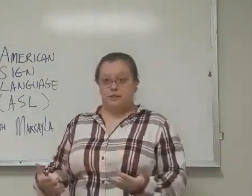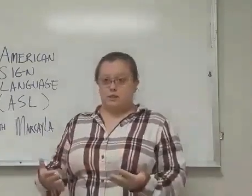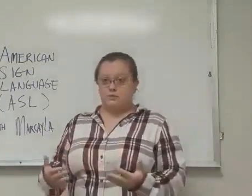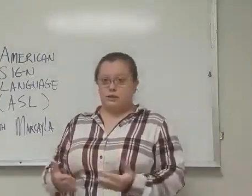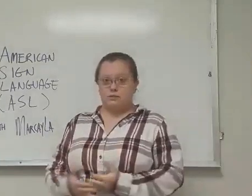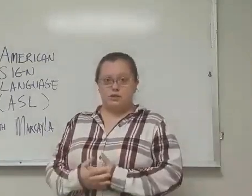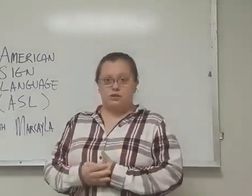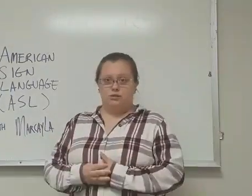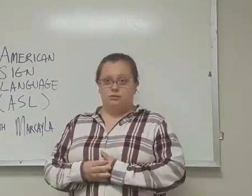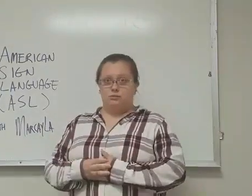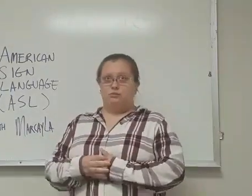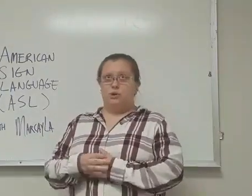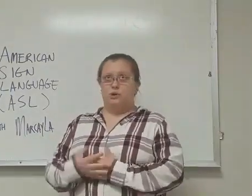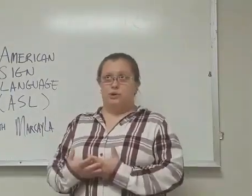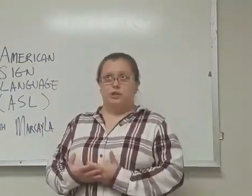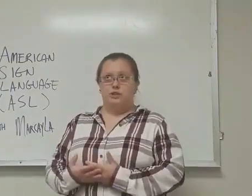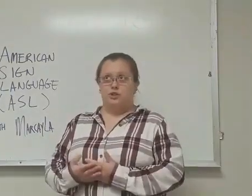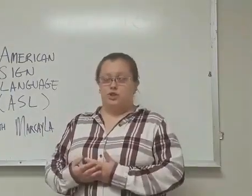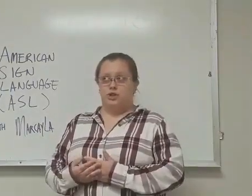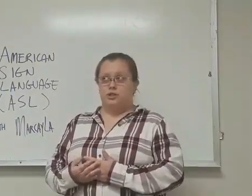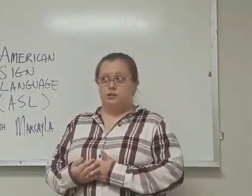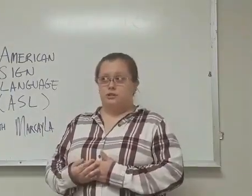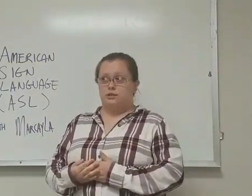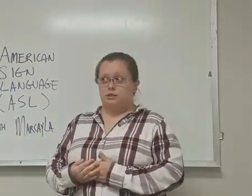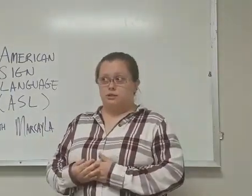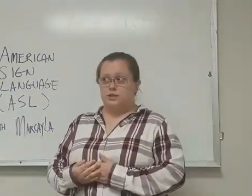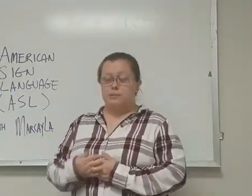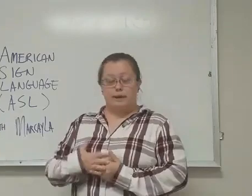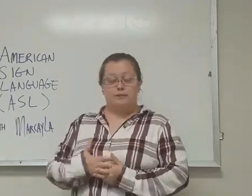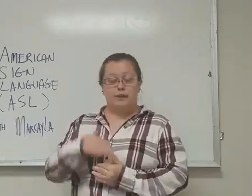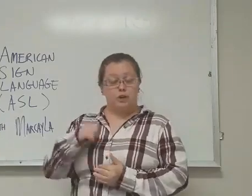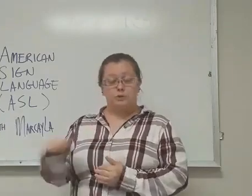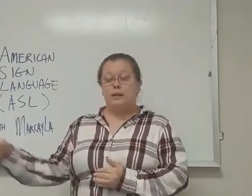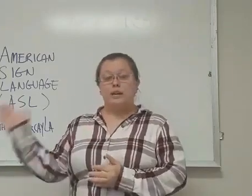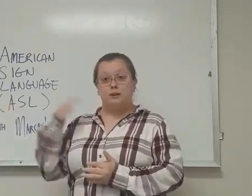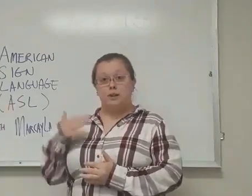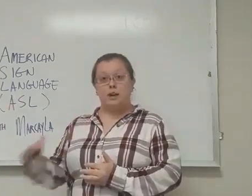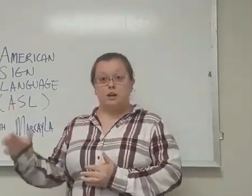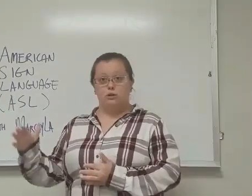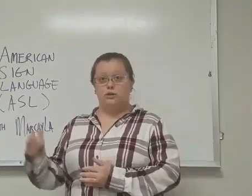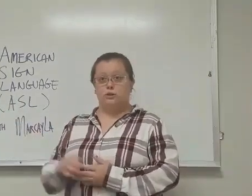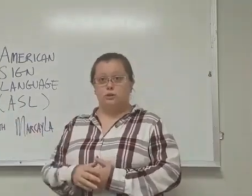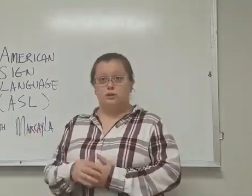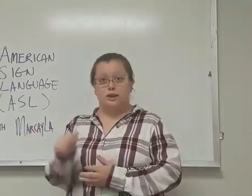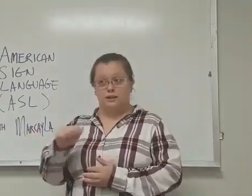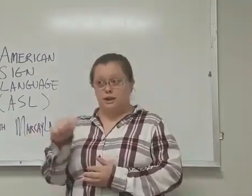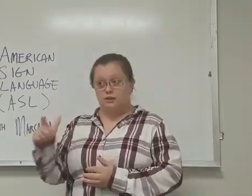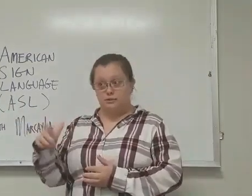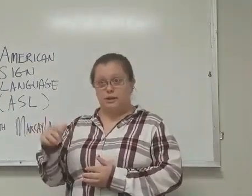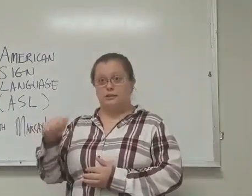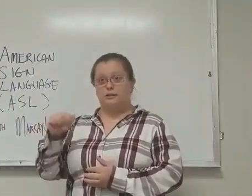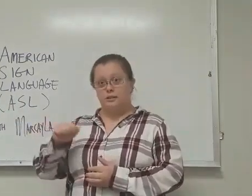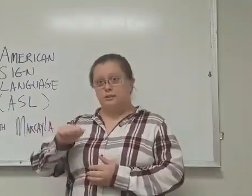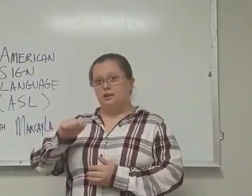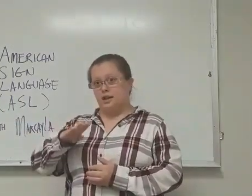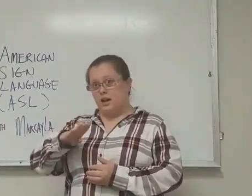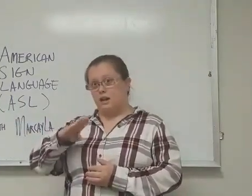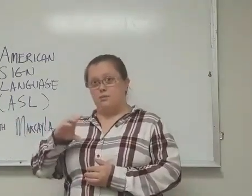stuff. It was mostly just finger spelling everything out. So saying the alphabet like A, B,